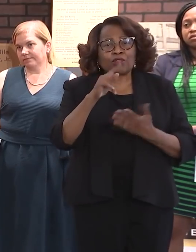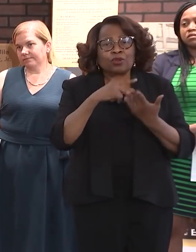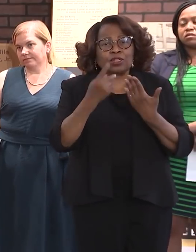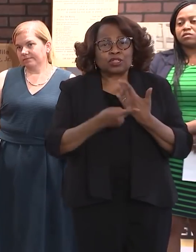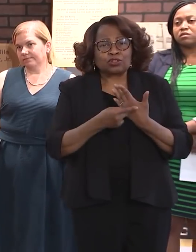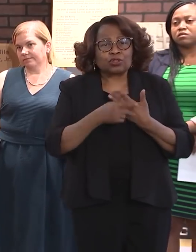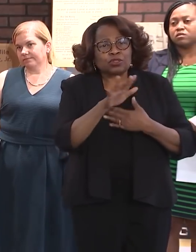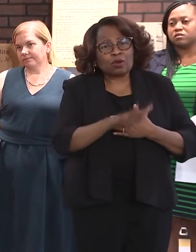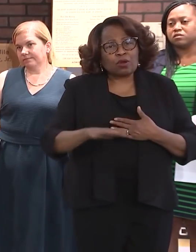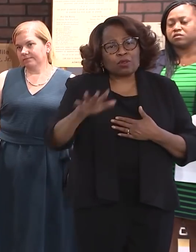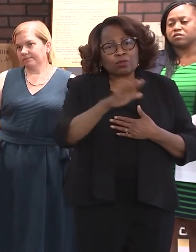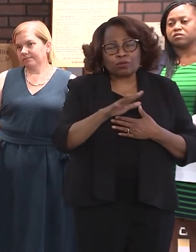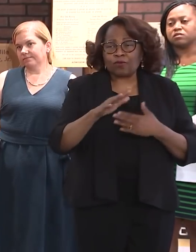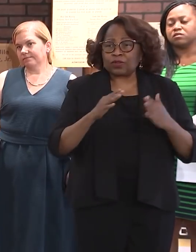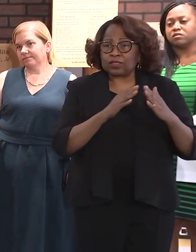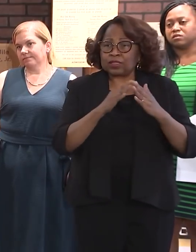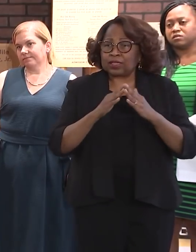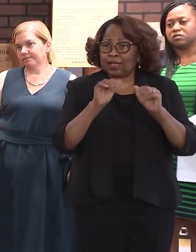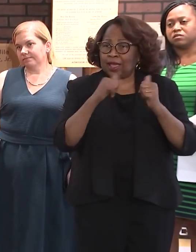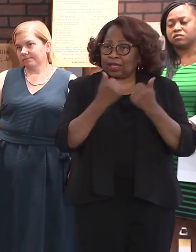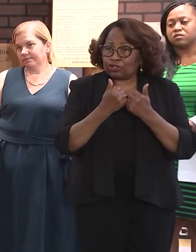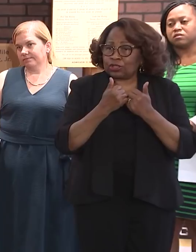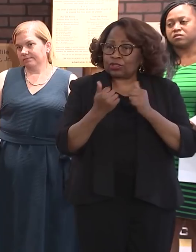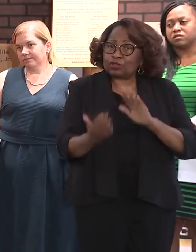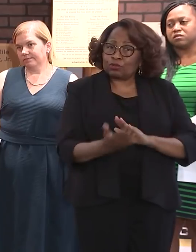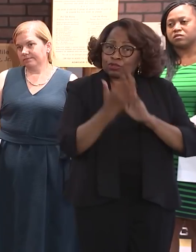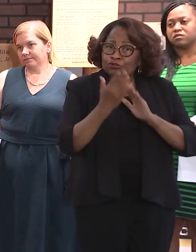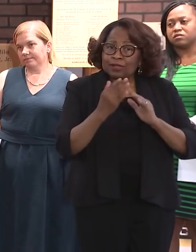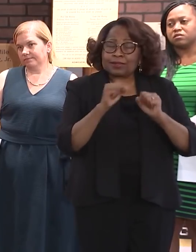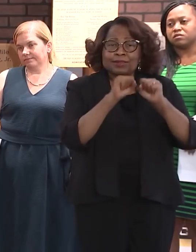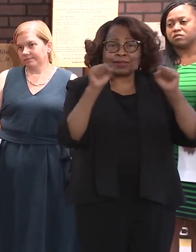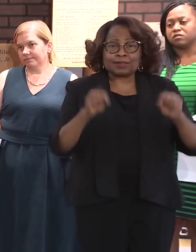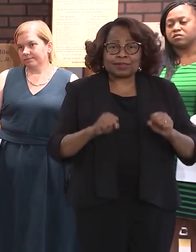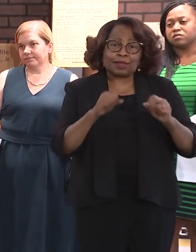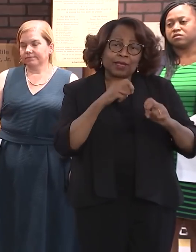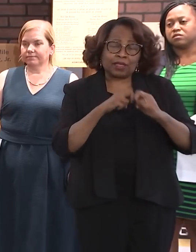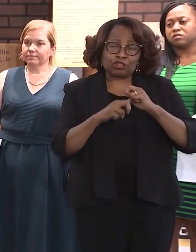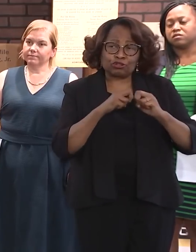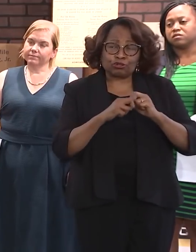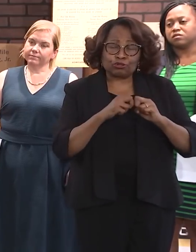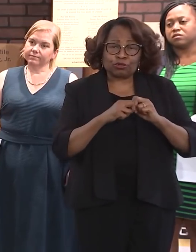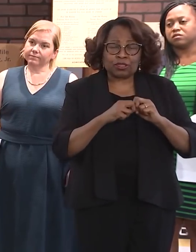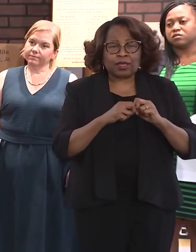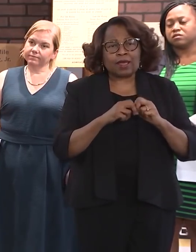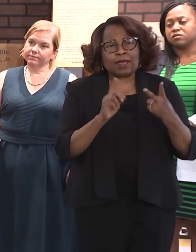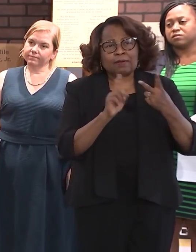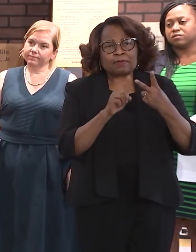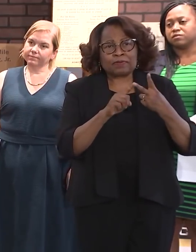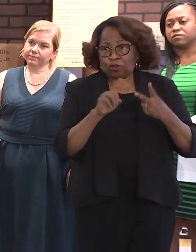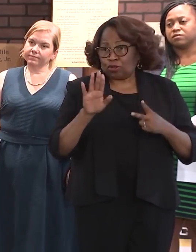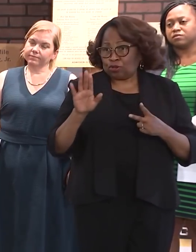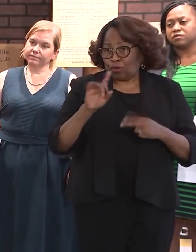initiatives across city agencies to address some of these systemic issues. And a question of COVID,